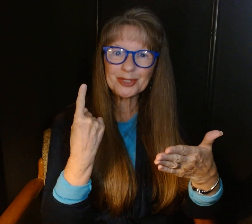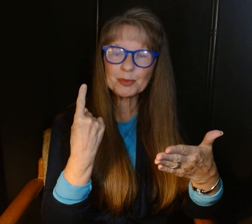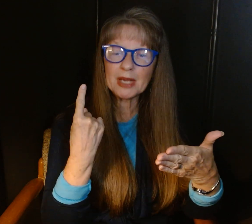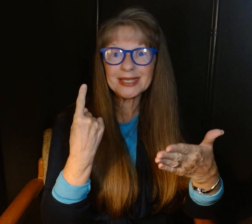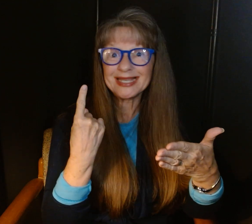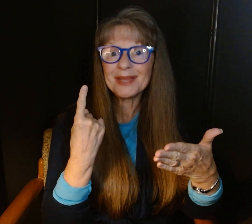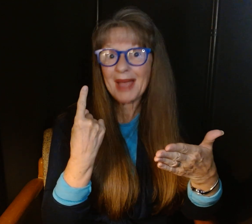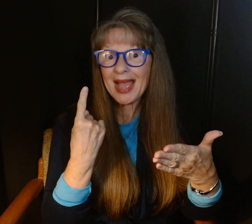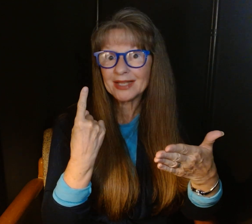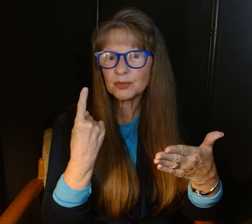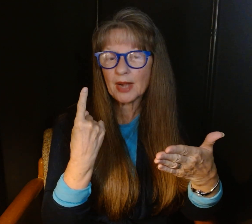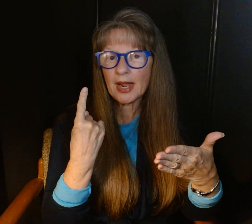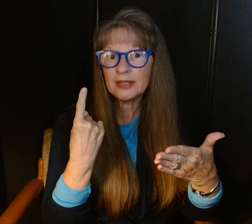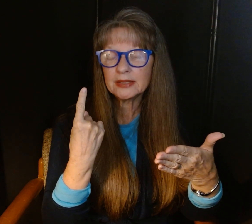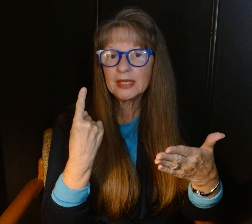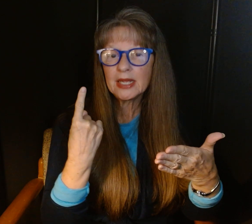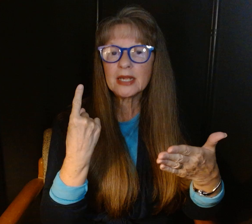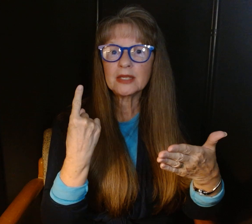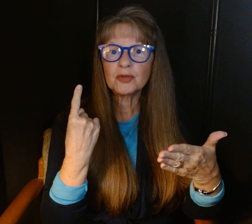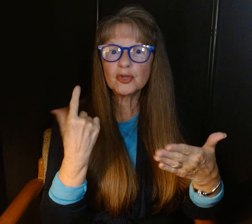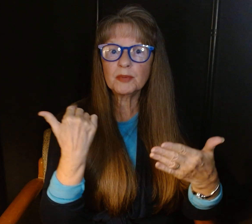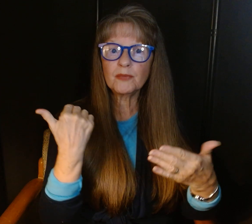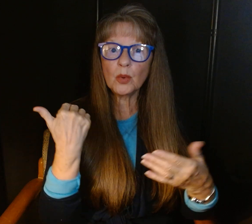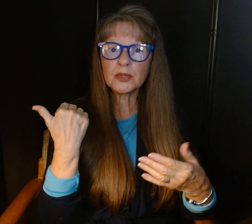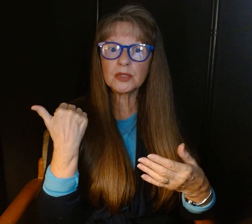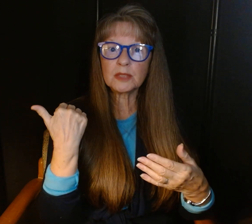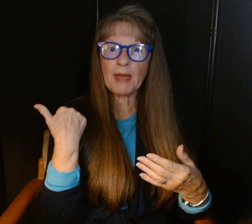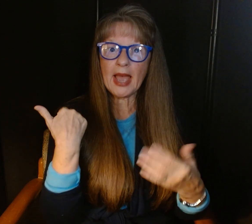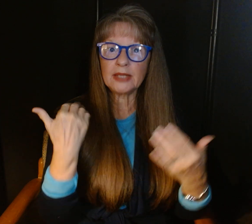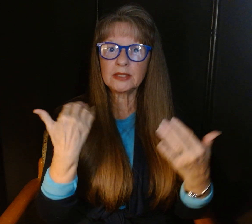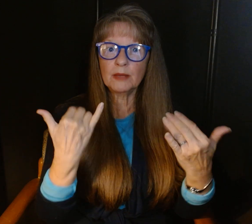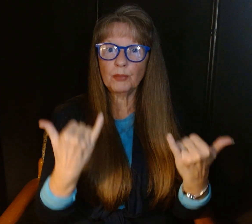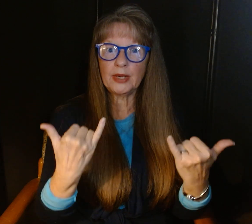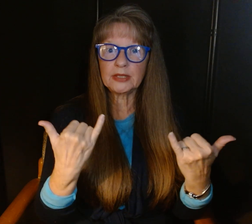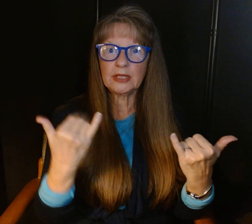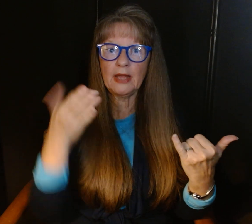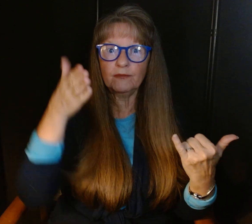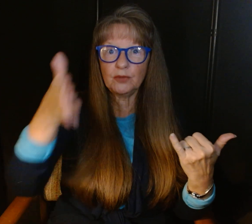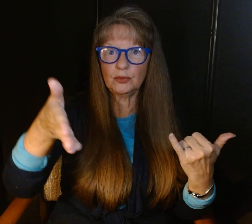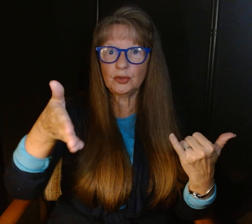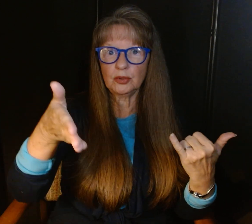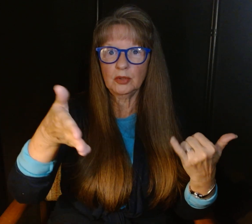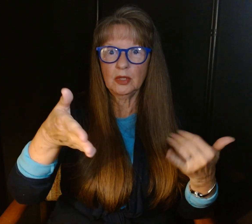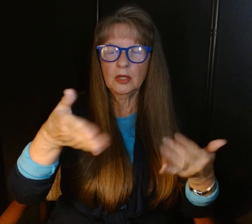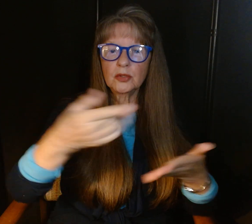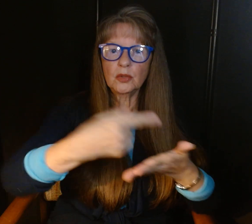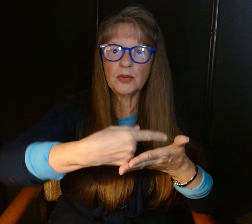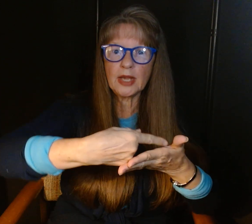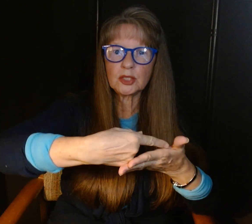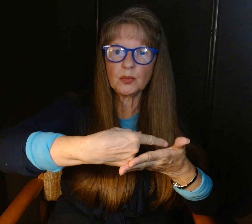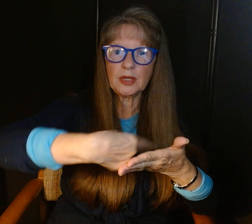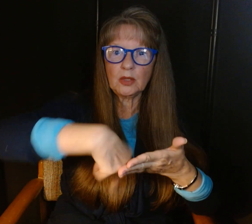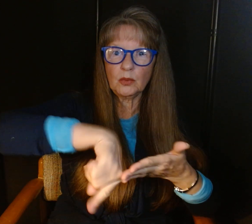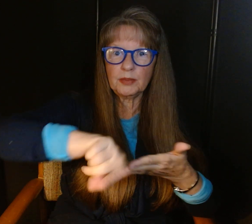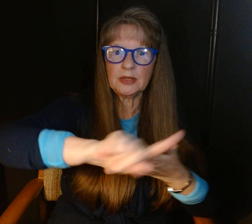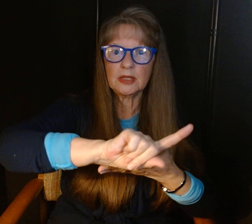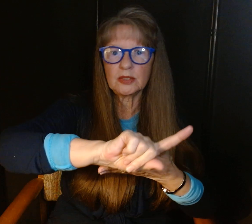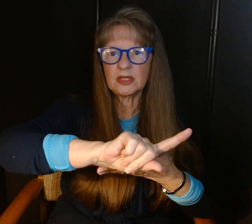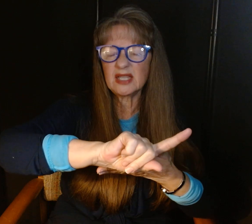because it's in the past, right? Because I've showed you before, this is past, present, and future. So next week would be this. That's a little